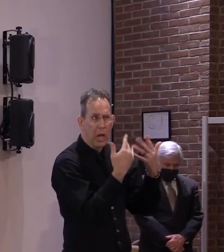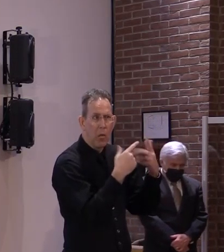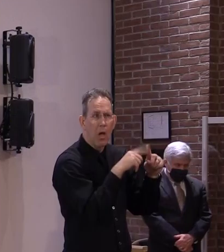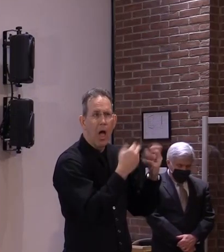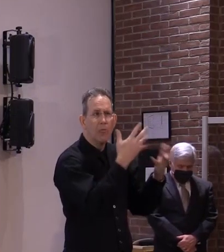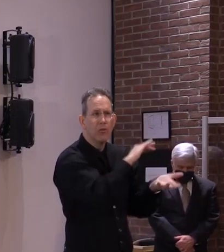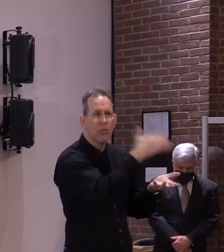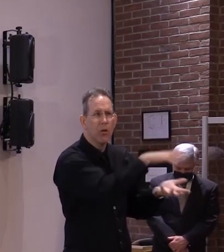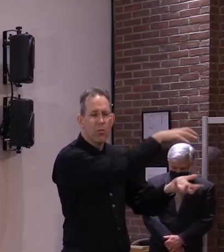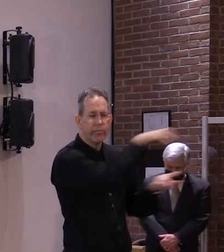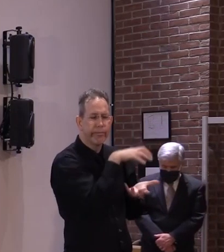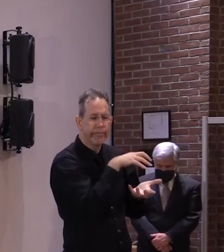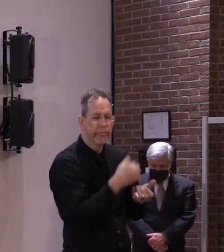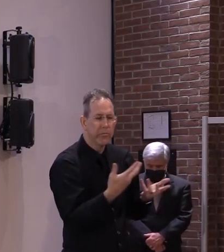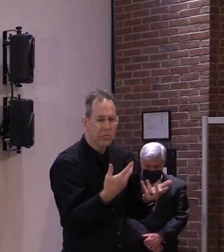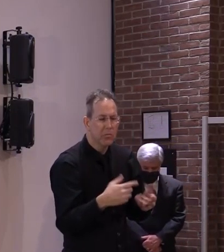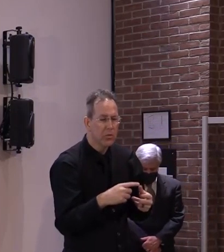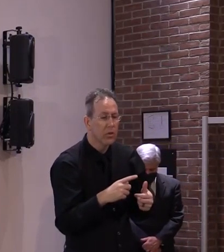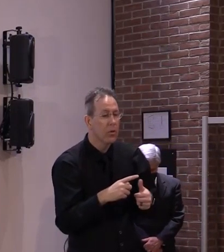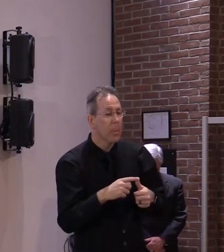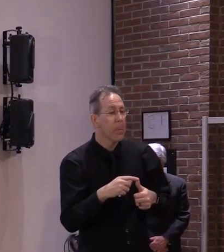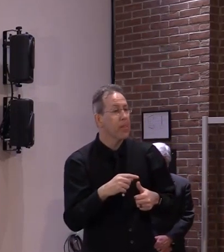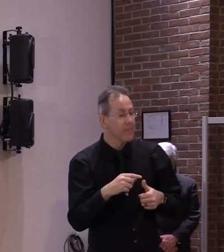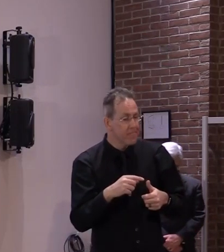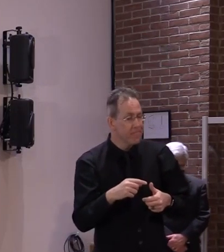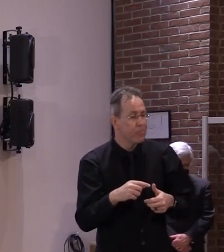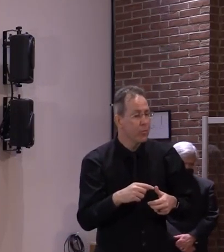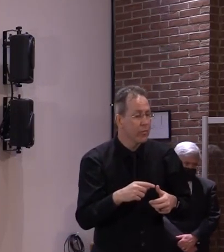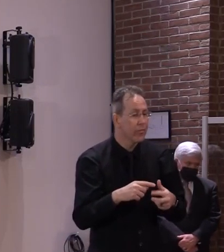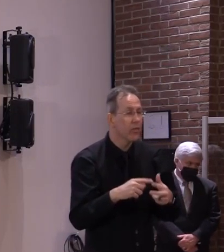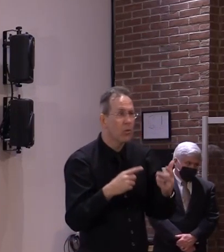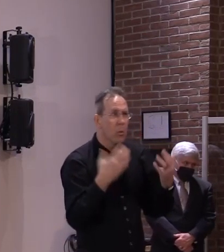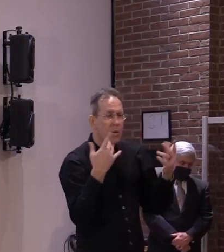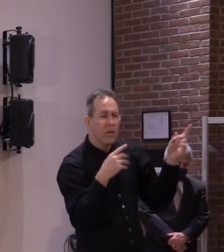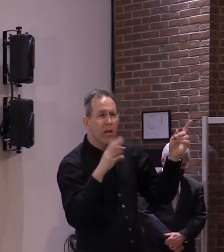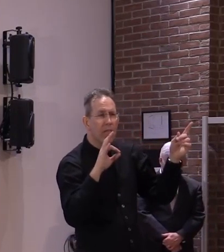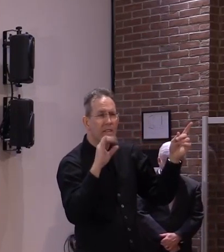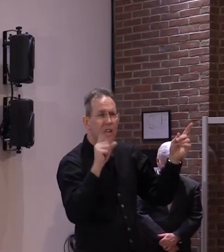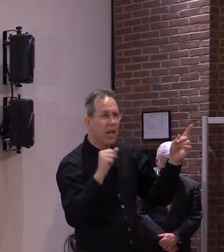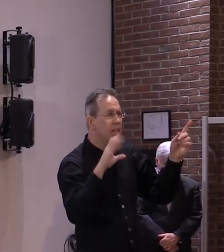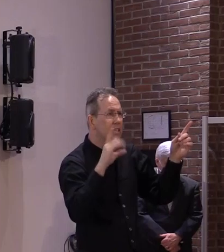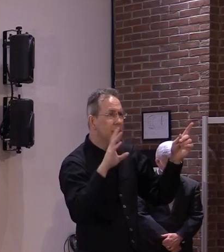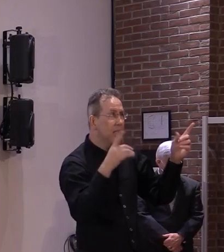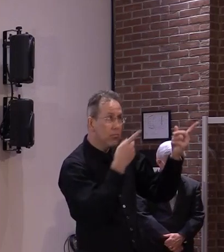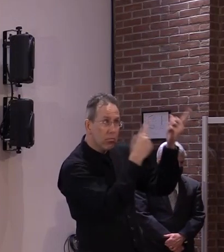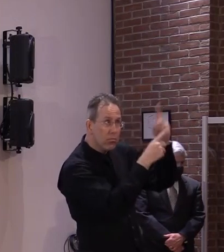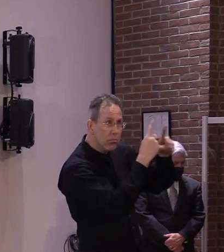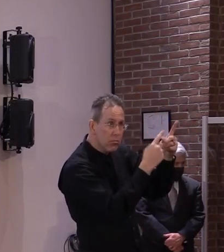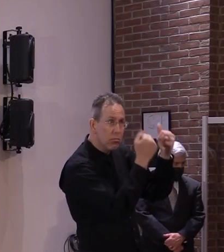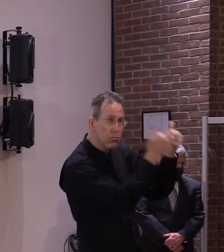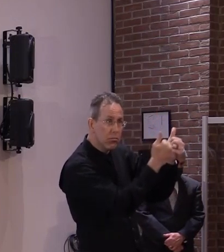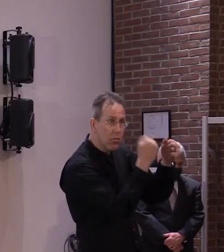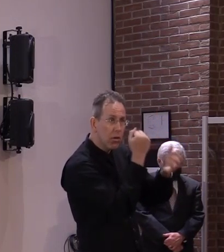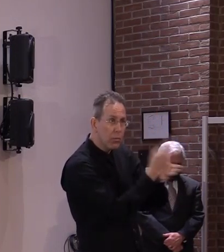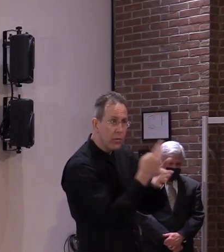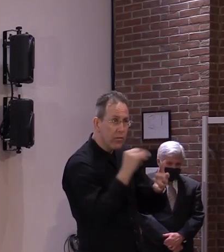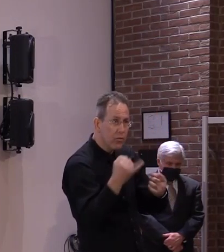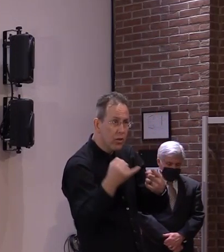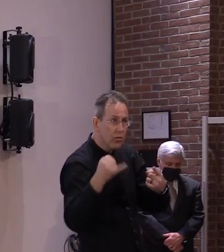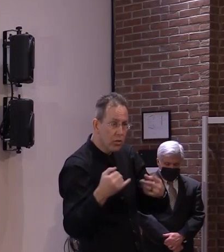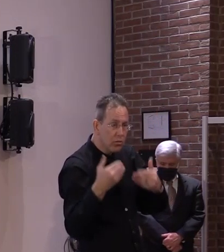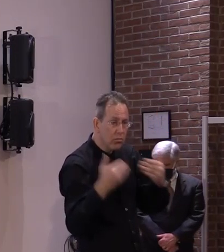to special features of this vaccine in either direction, where it may be more or less effective, whether it has